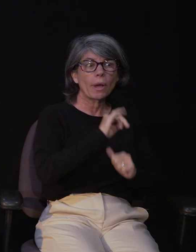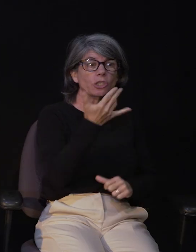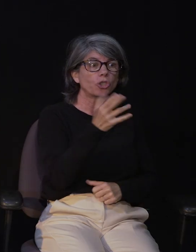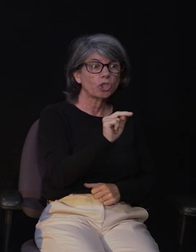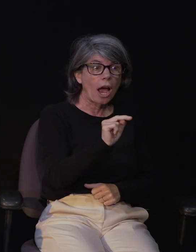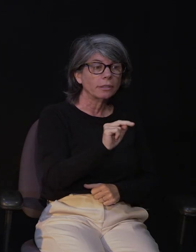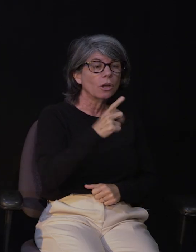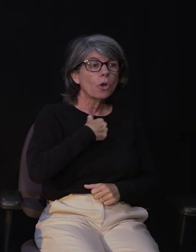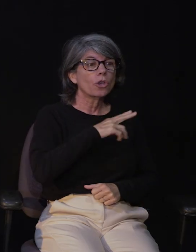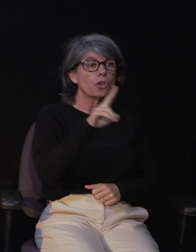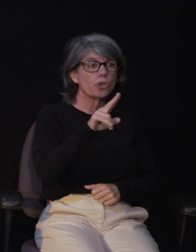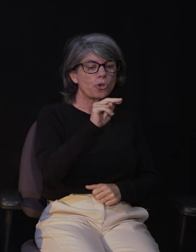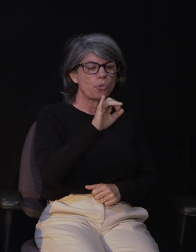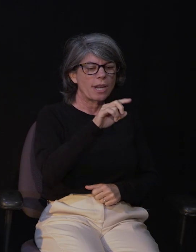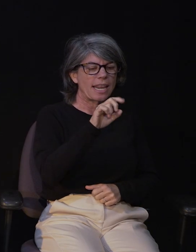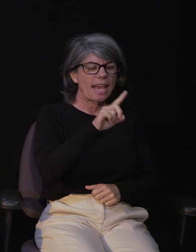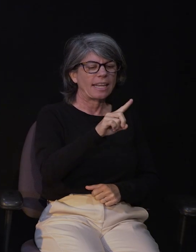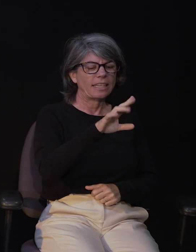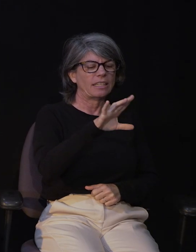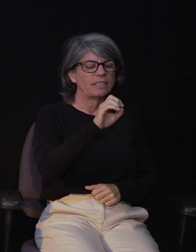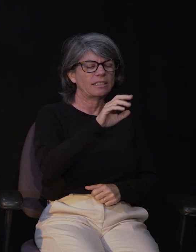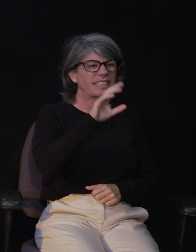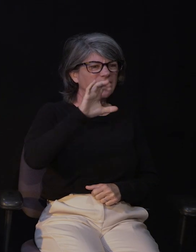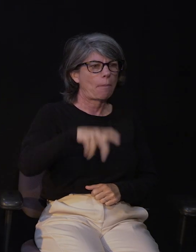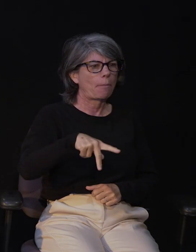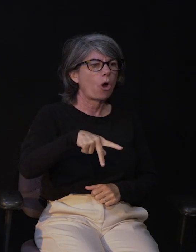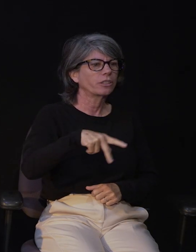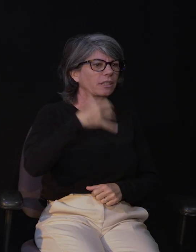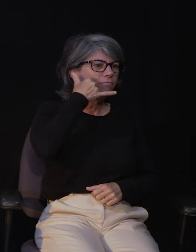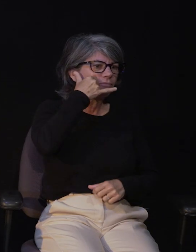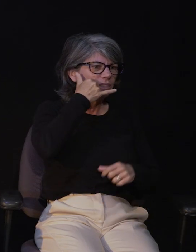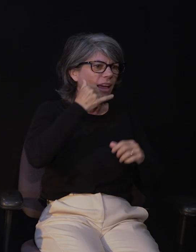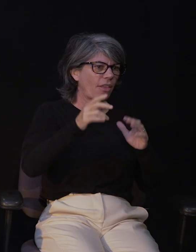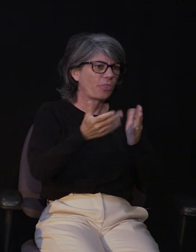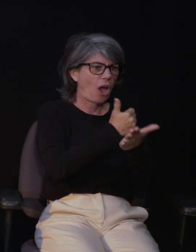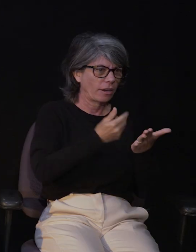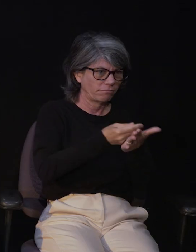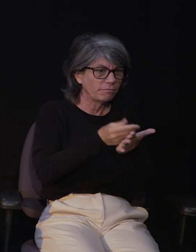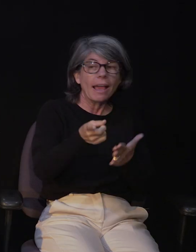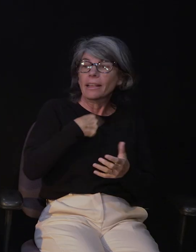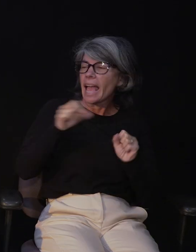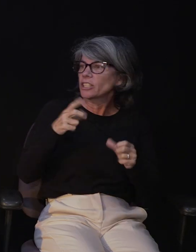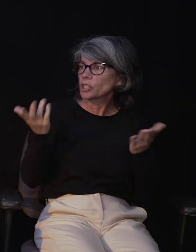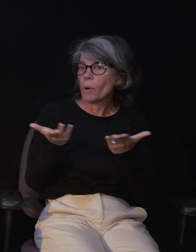the United Cerebral Palsy telethon. Yeah, that John did for years and years. Beautiful. So she wanted to be